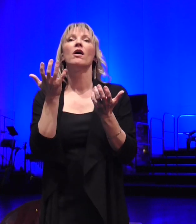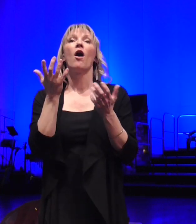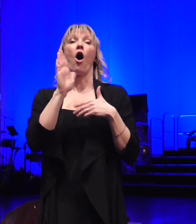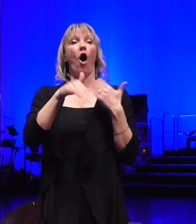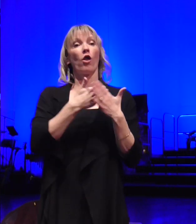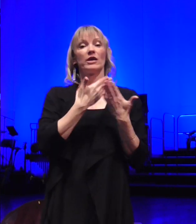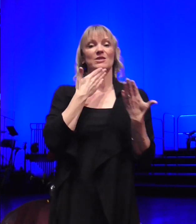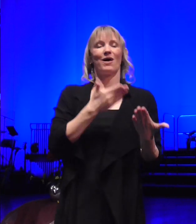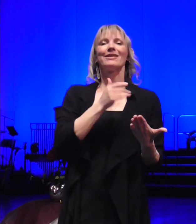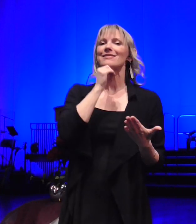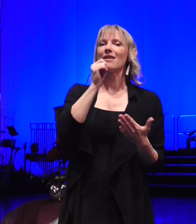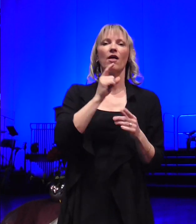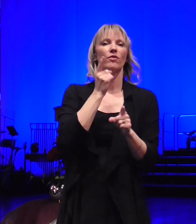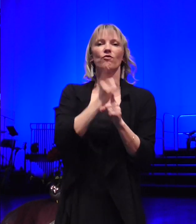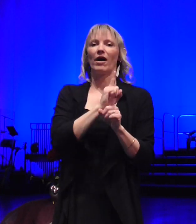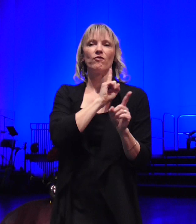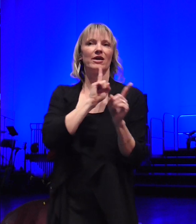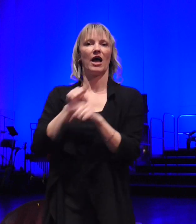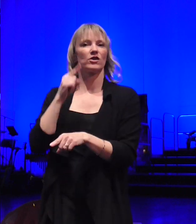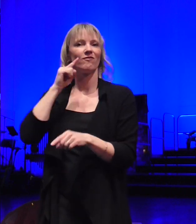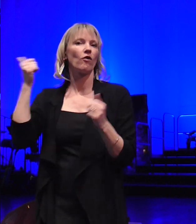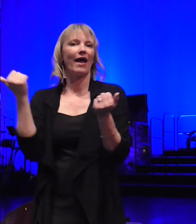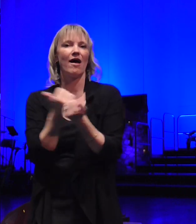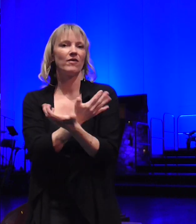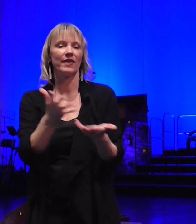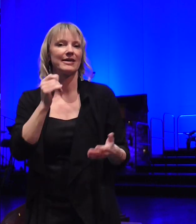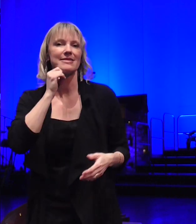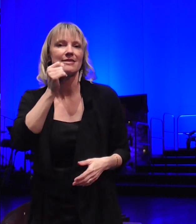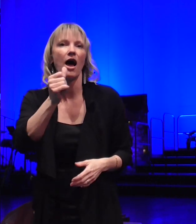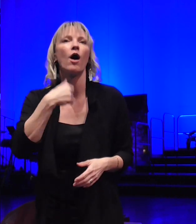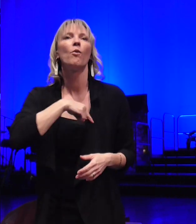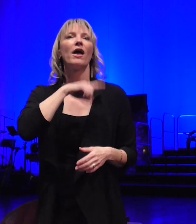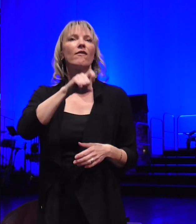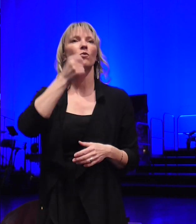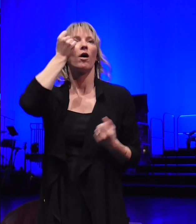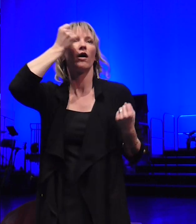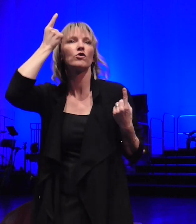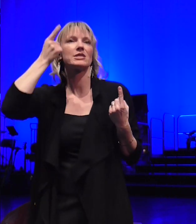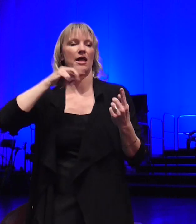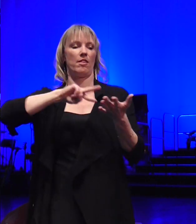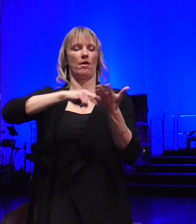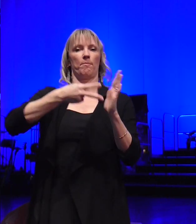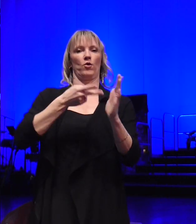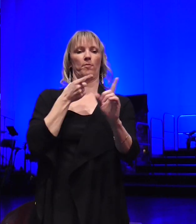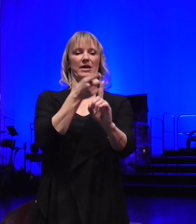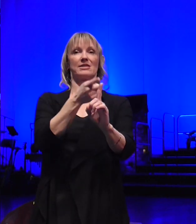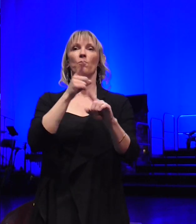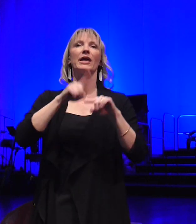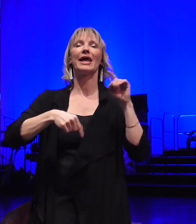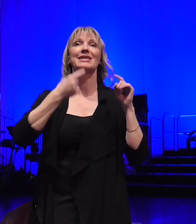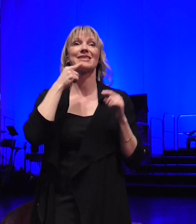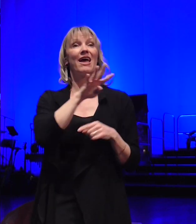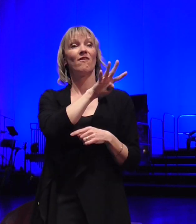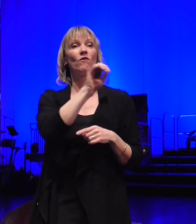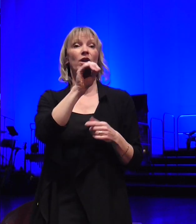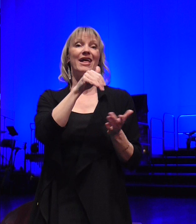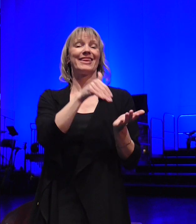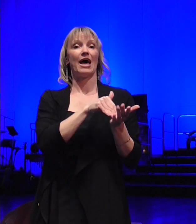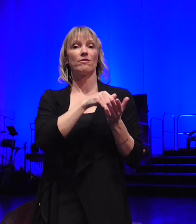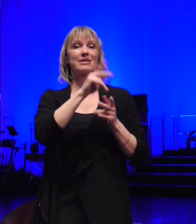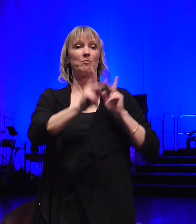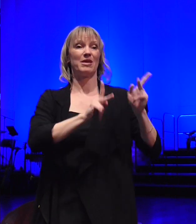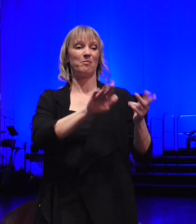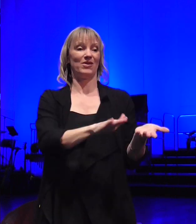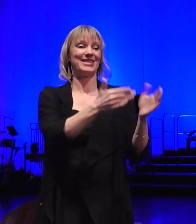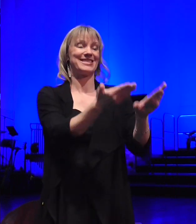everything. We have to understand its purpose. We can't say 40-some thousand people have died in an earthquake,